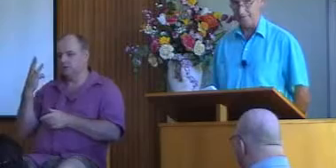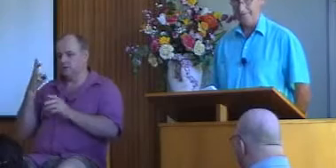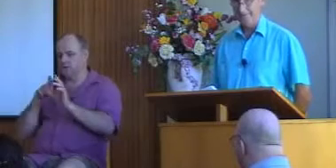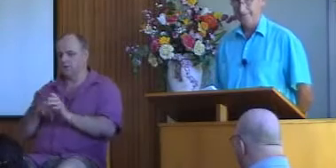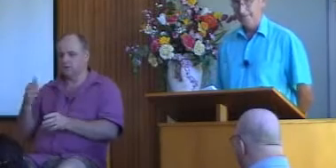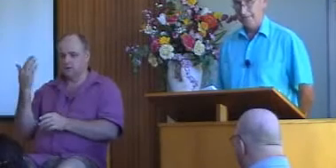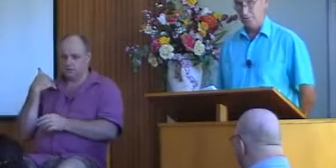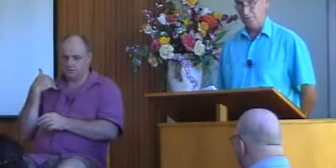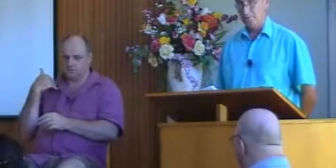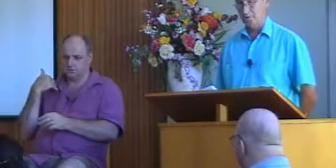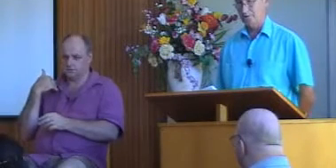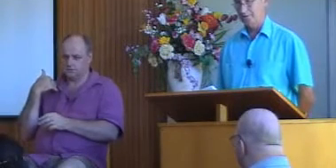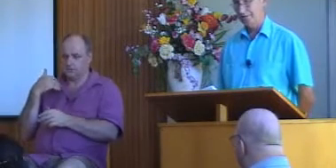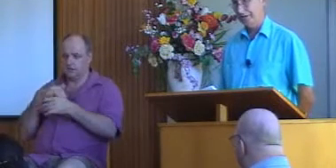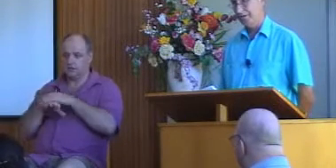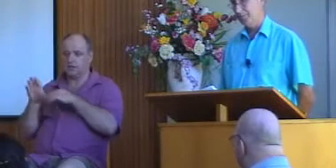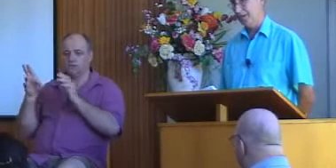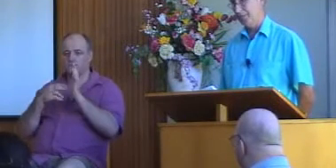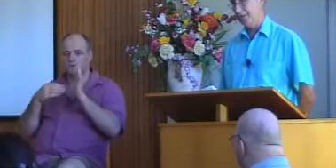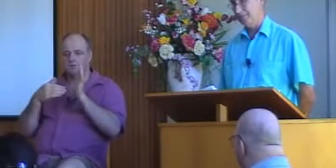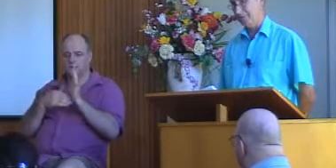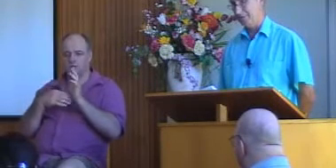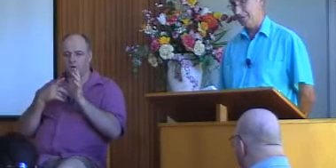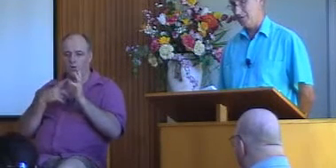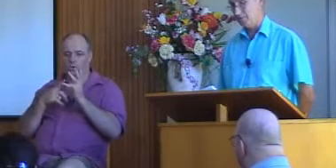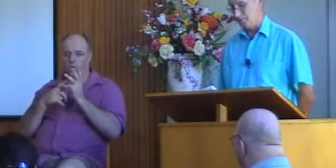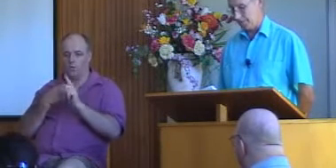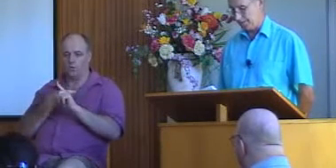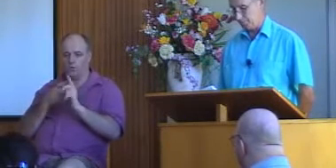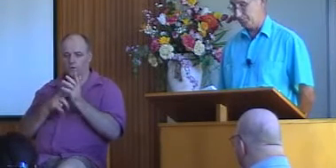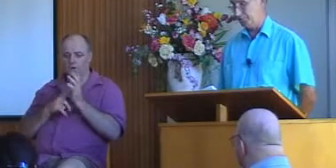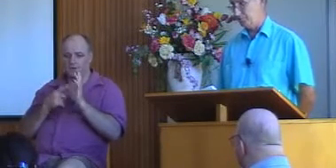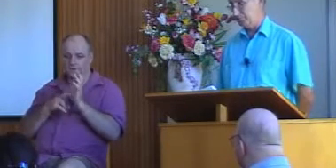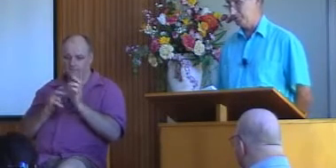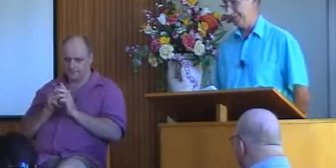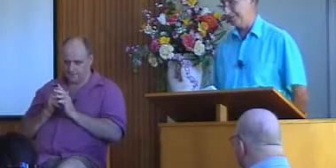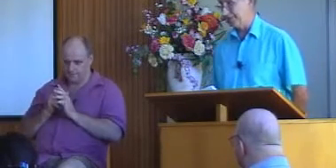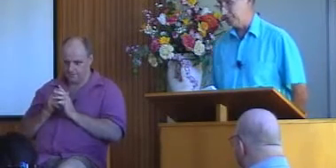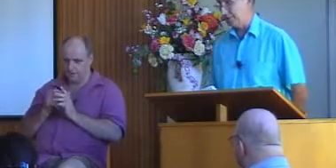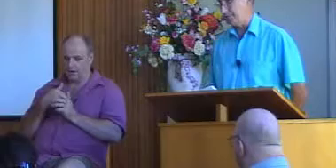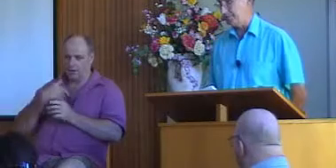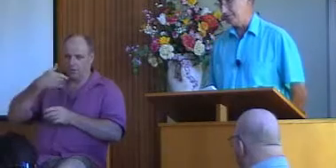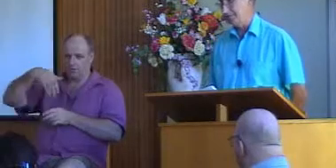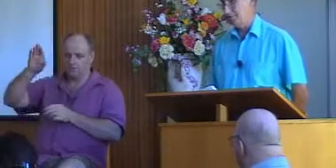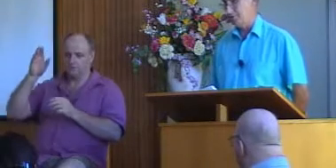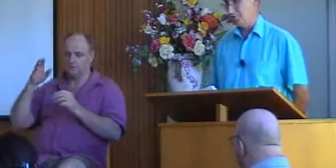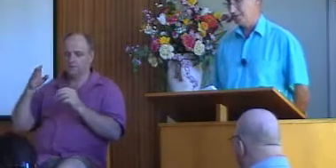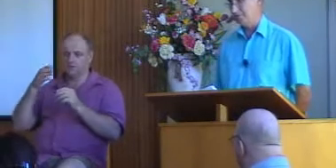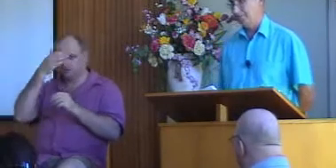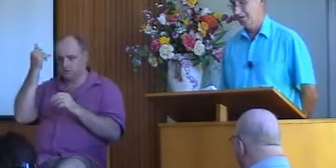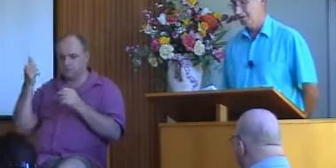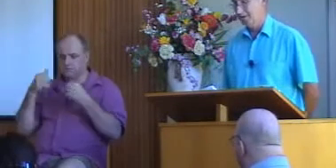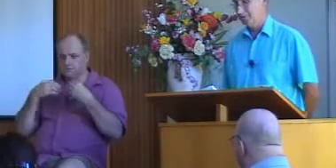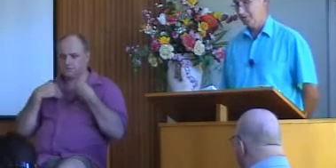so. And I was in Auckland, and Pam had invited me along to a Christian Businessmen Association